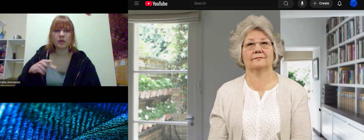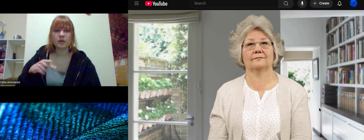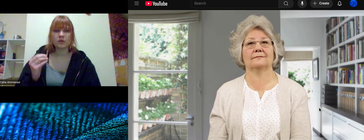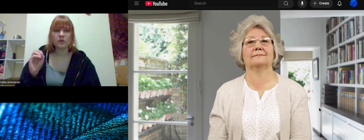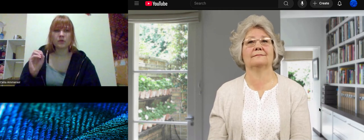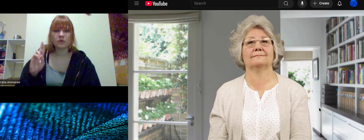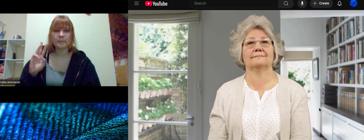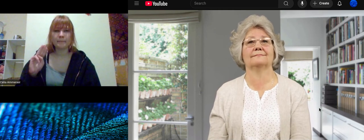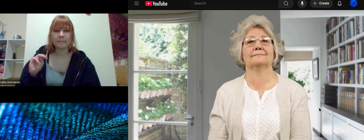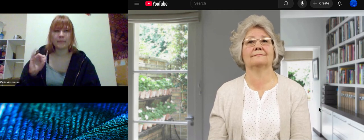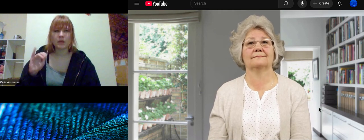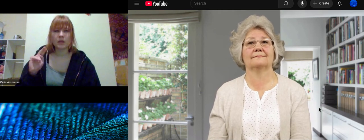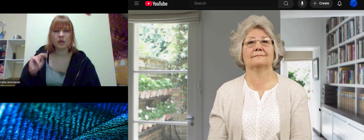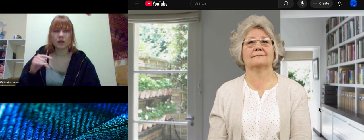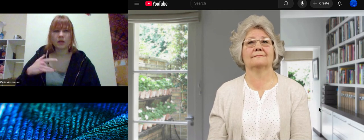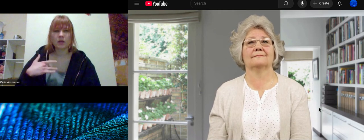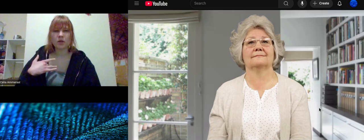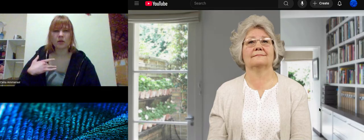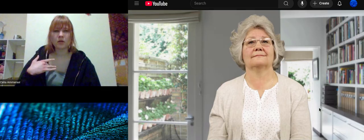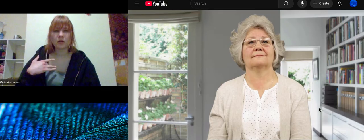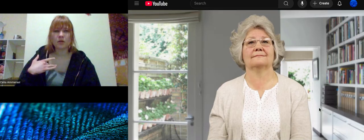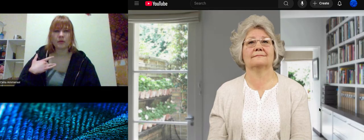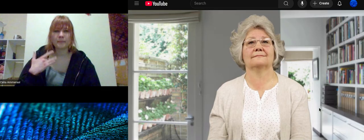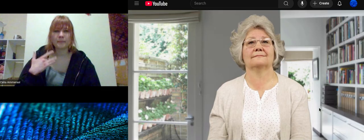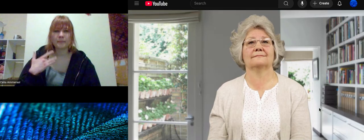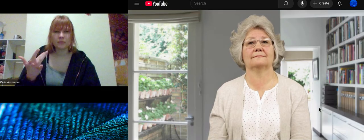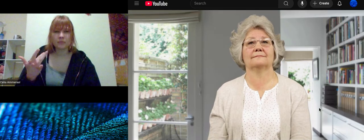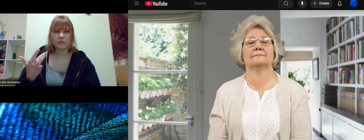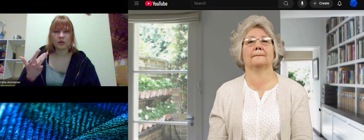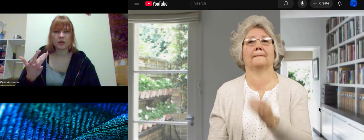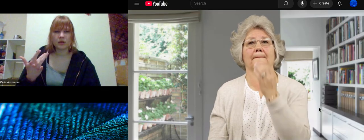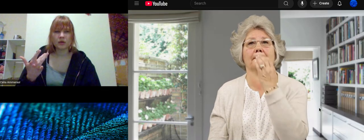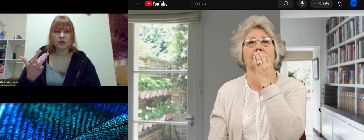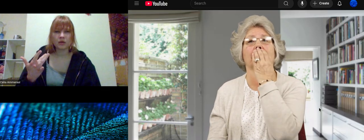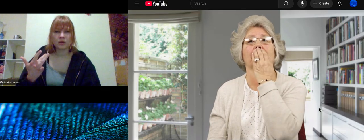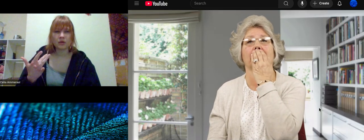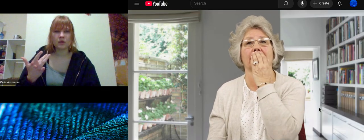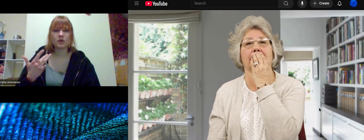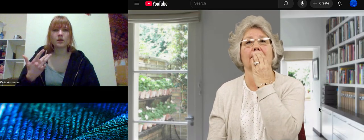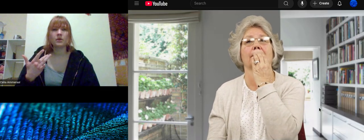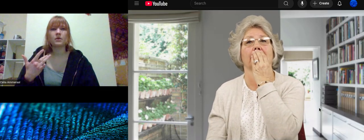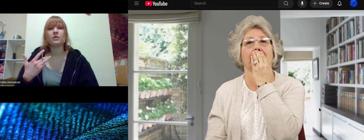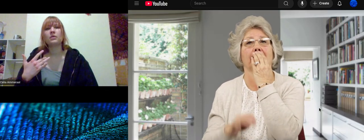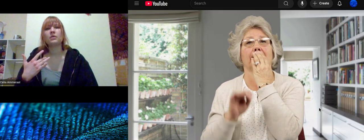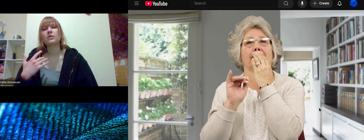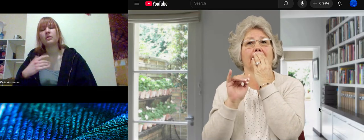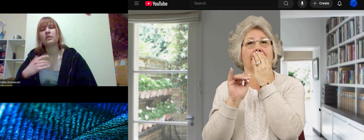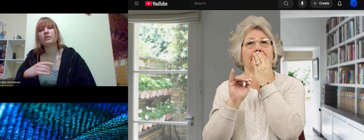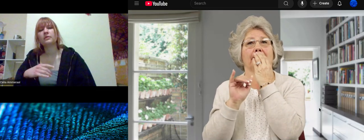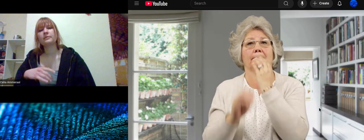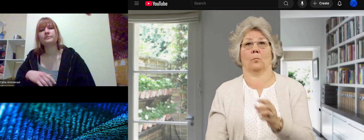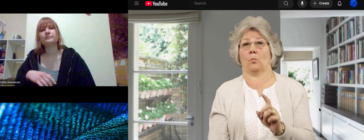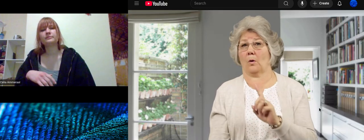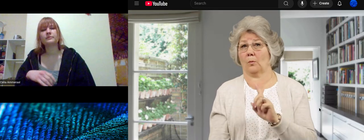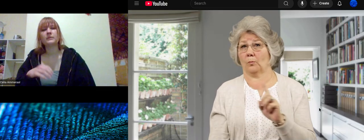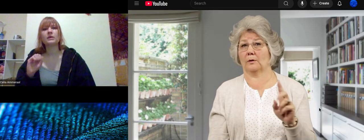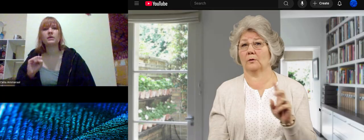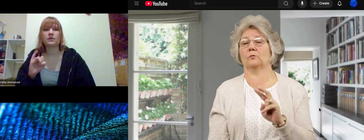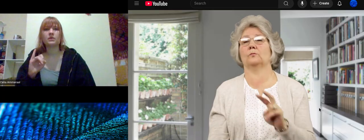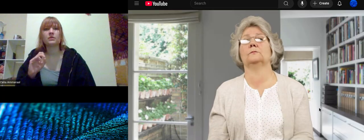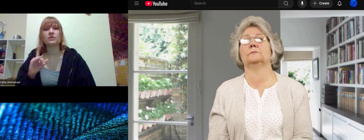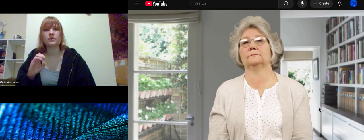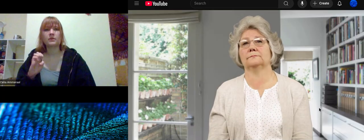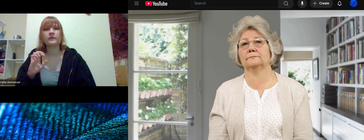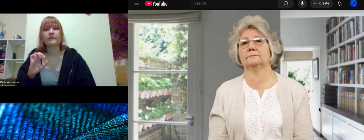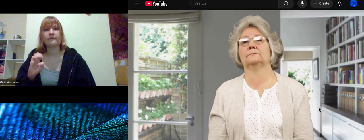And normally those side effects will go away within 1 or 2 weeks. If the side effects